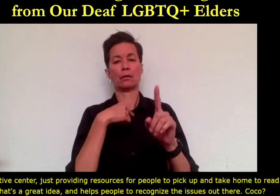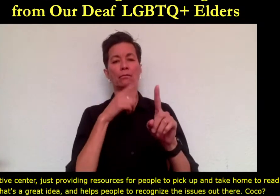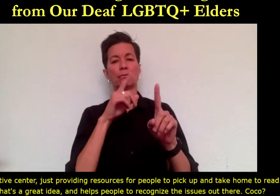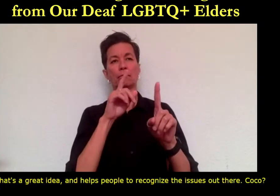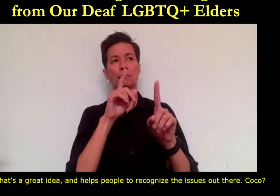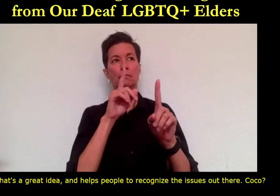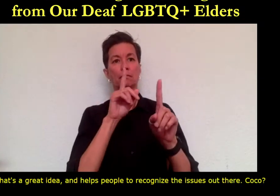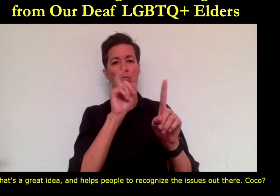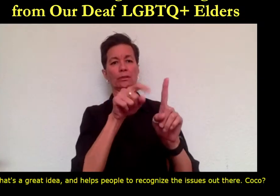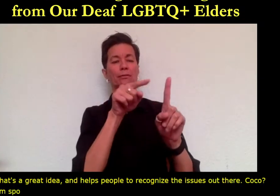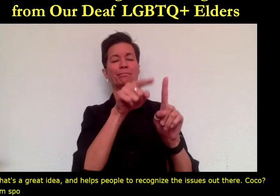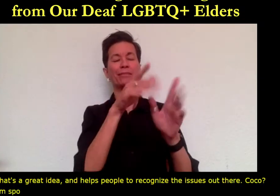sure